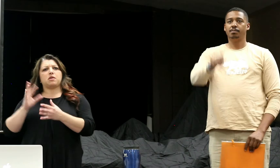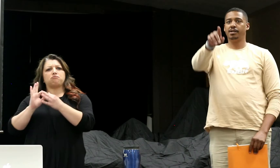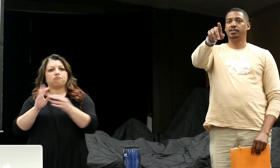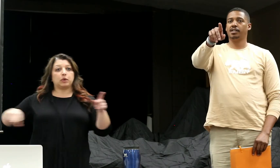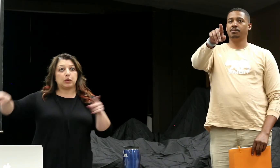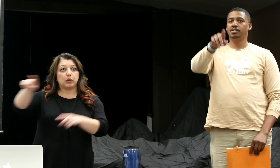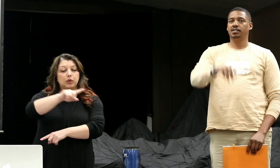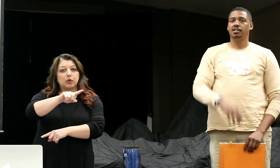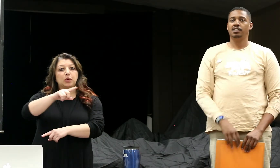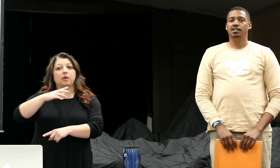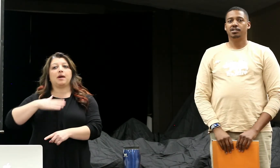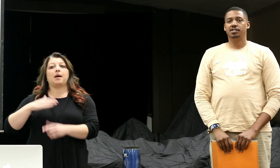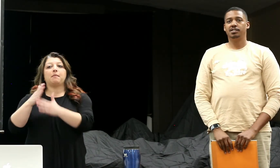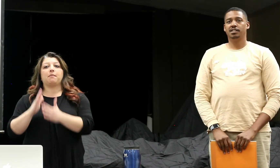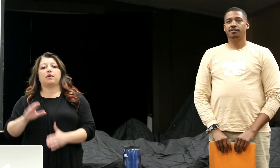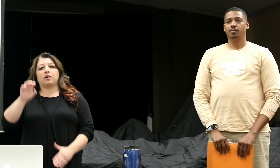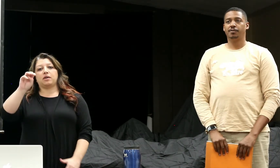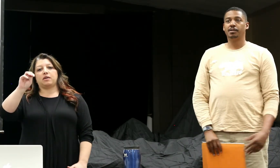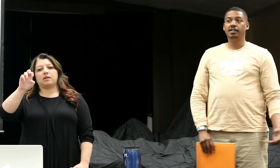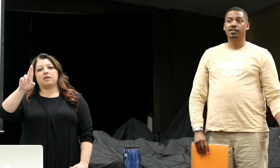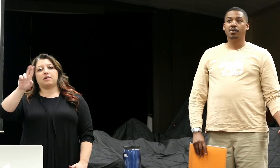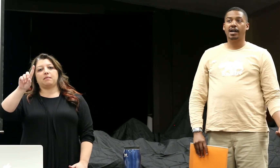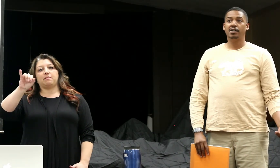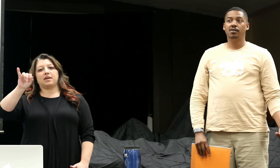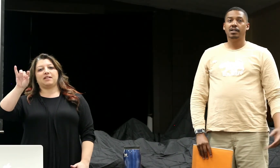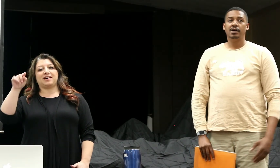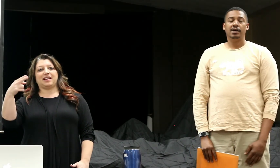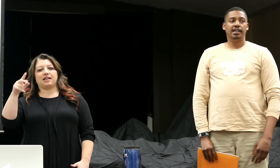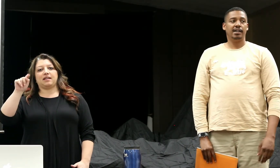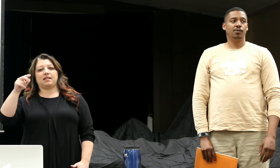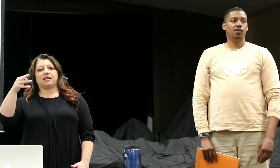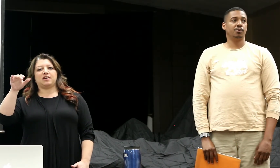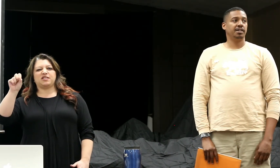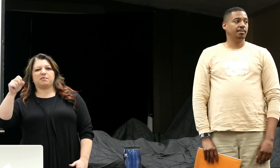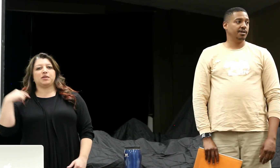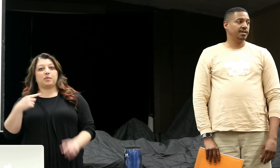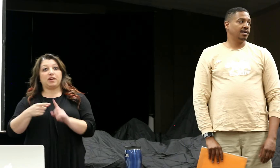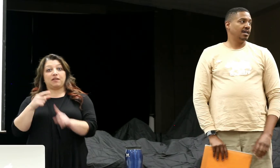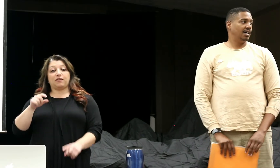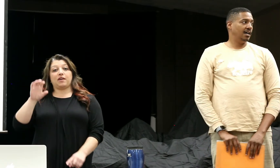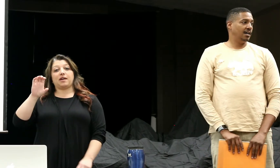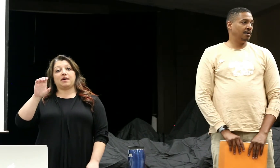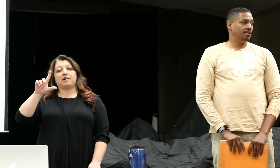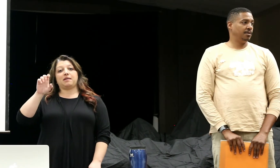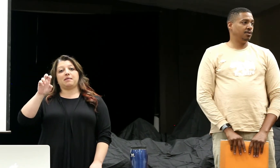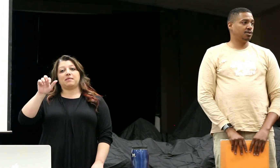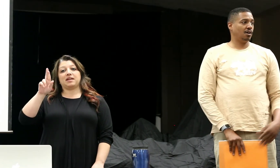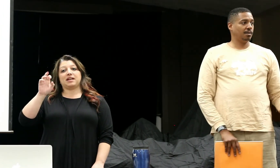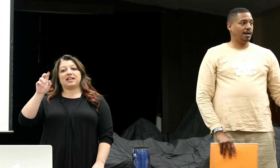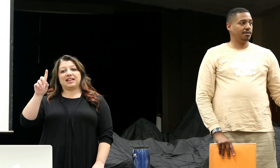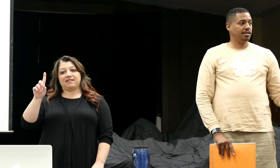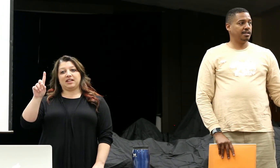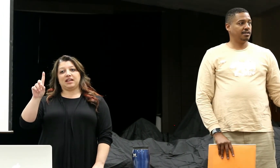Meredith Thomas. We're from Cleveland, Ohio, and we work with Ember. You talk about there's a